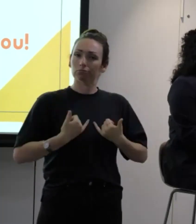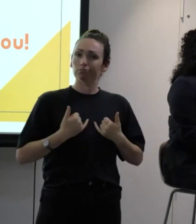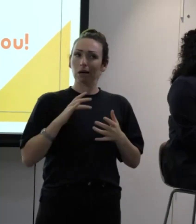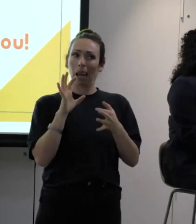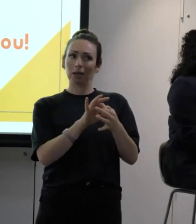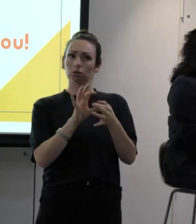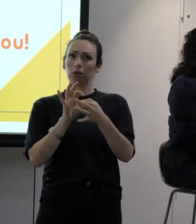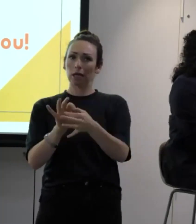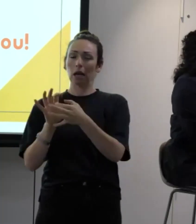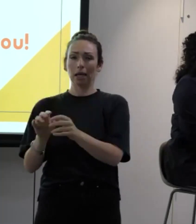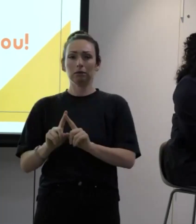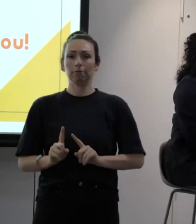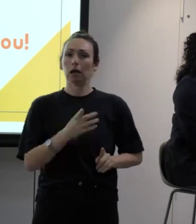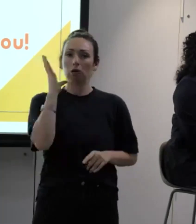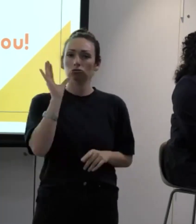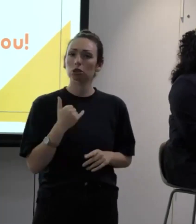Did you want to start?